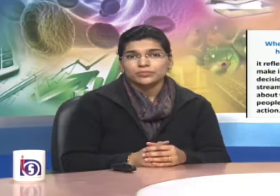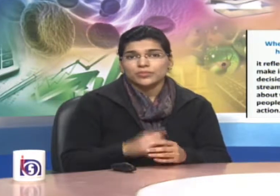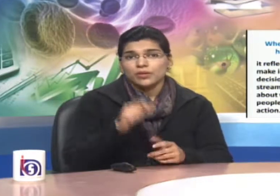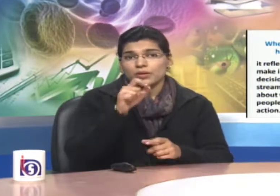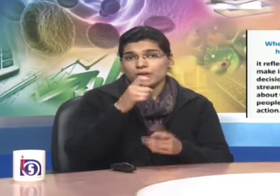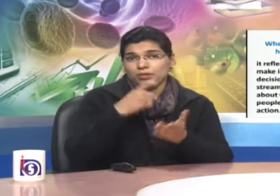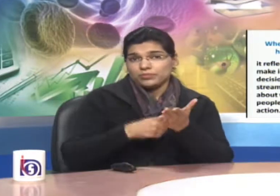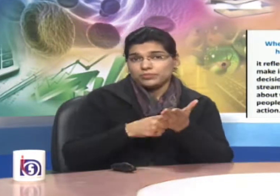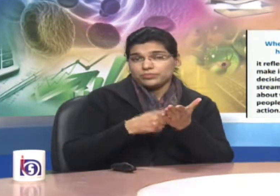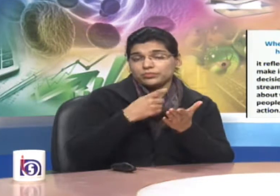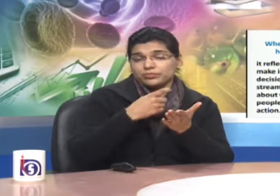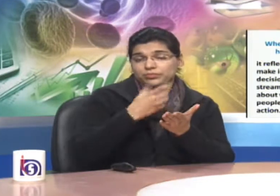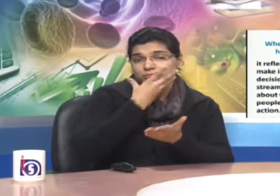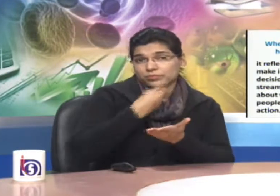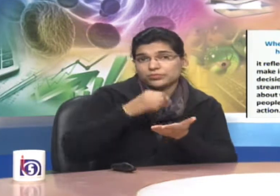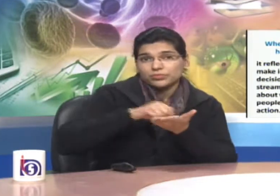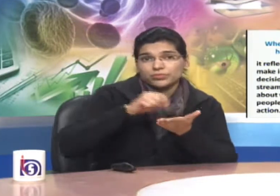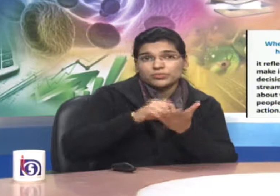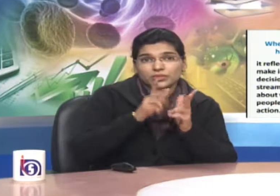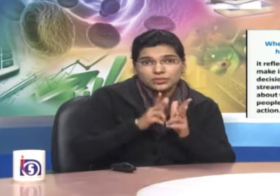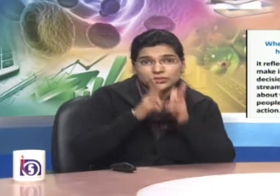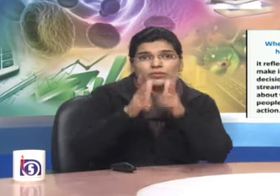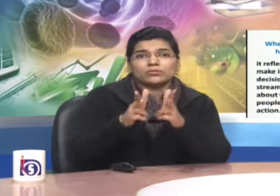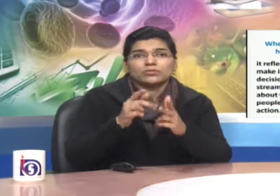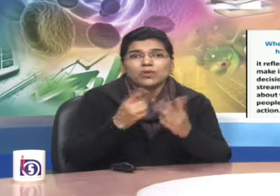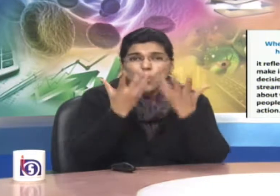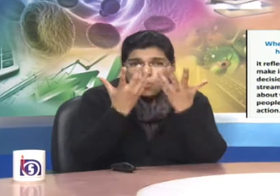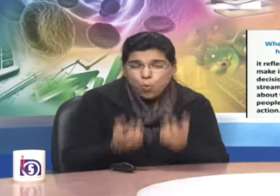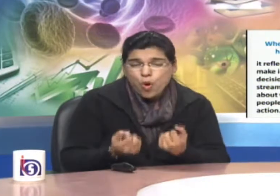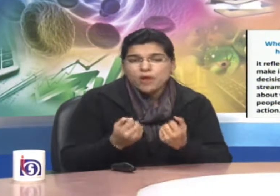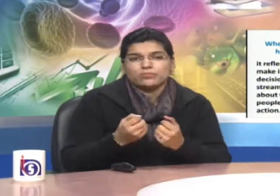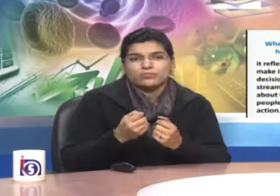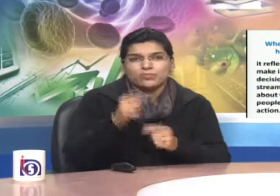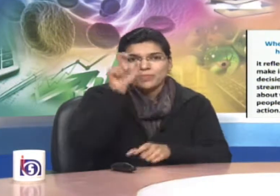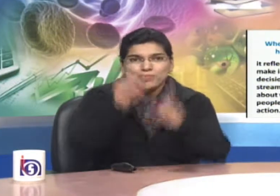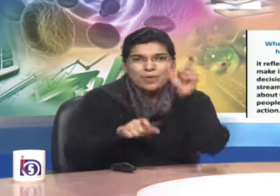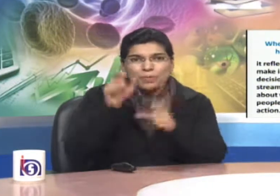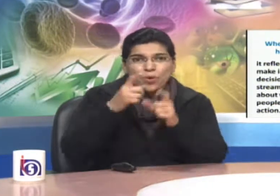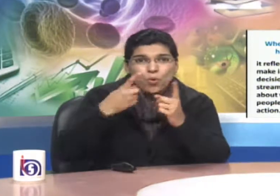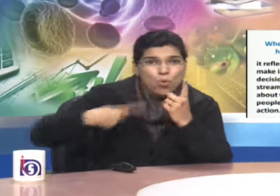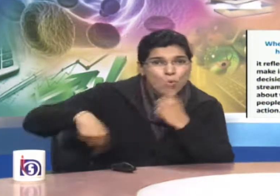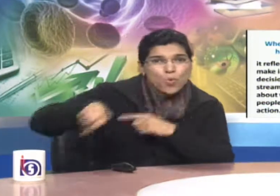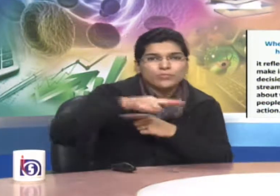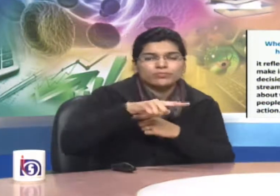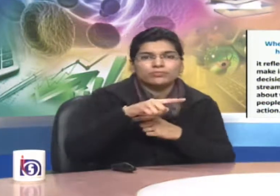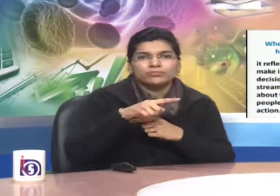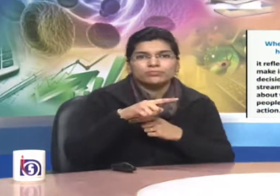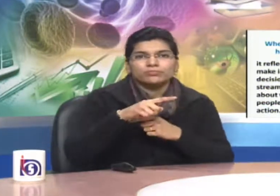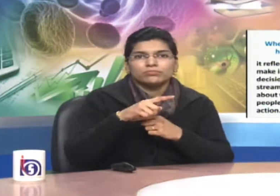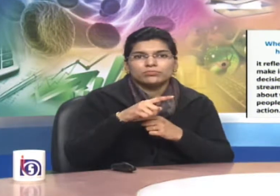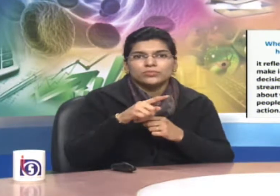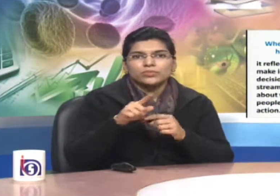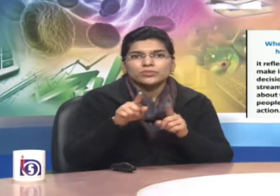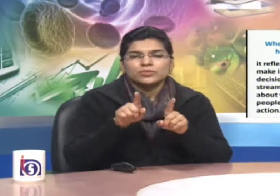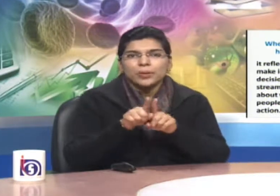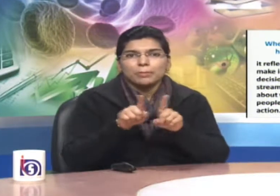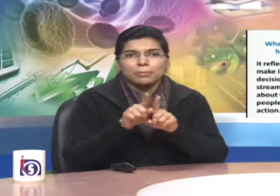where the clear stream of reason has not lost its way into the, it reflects how he